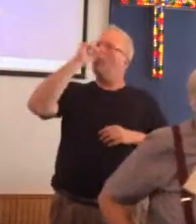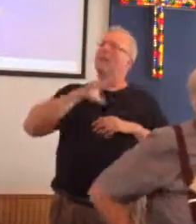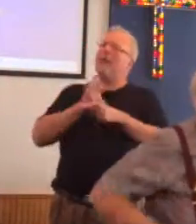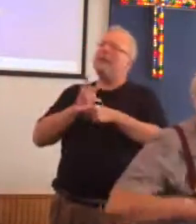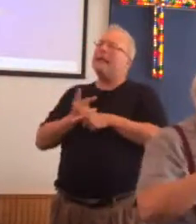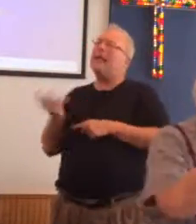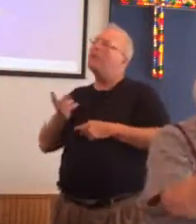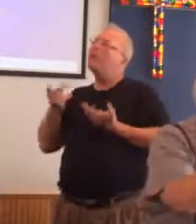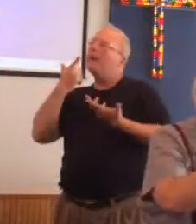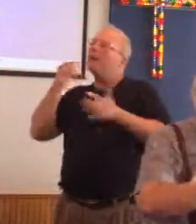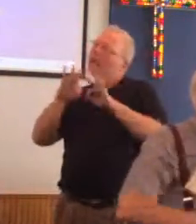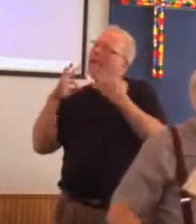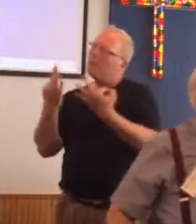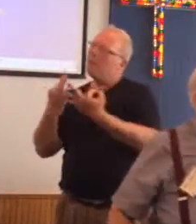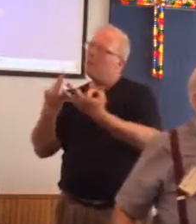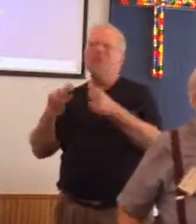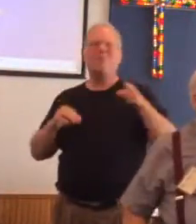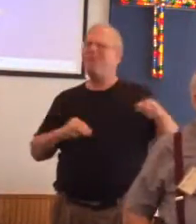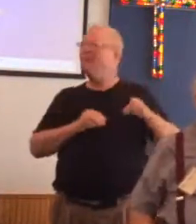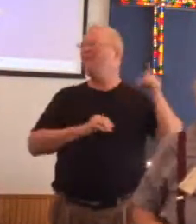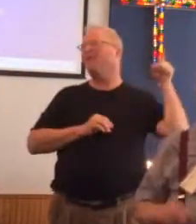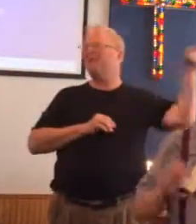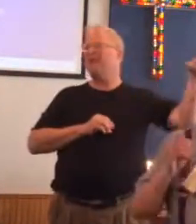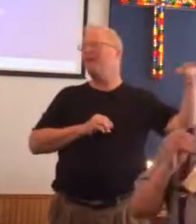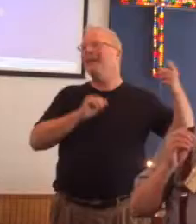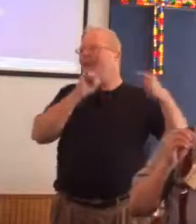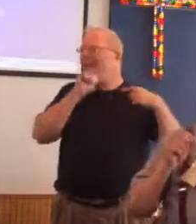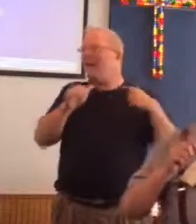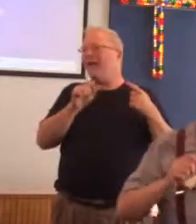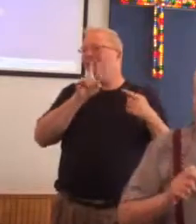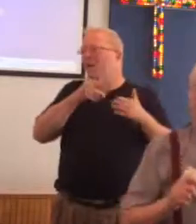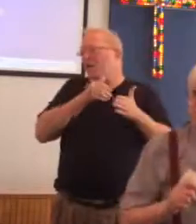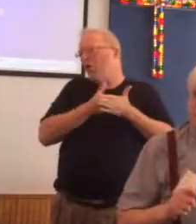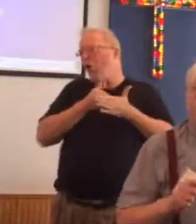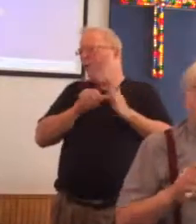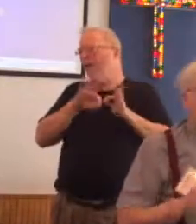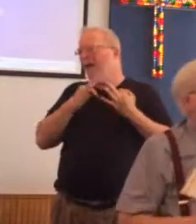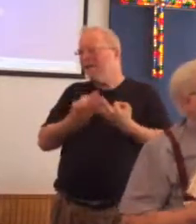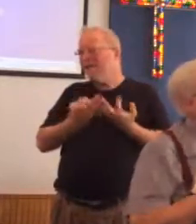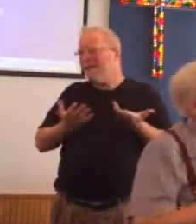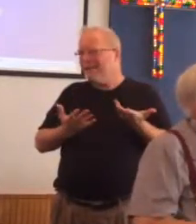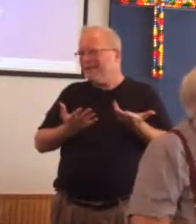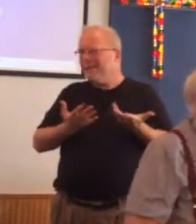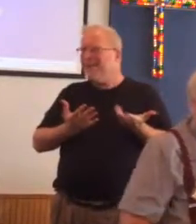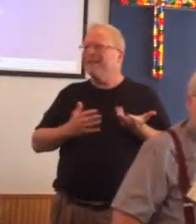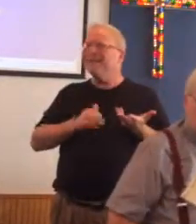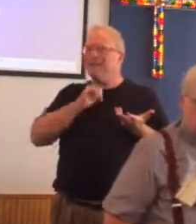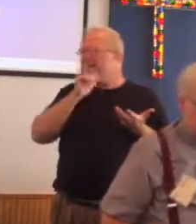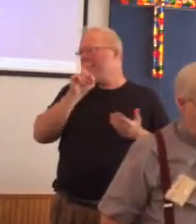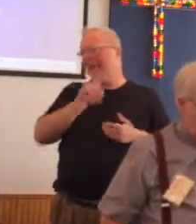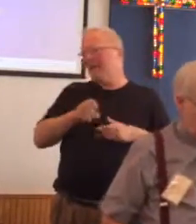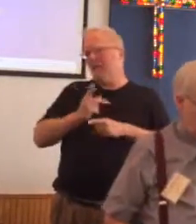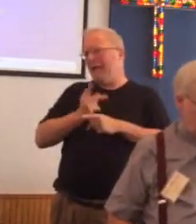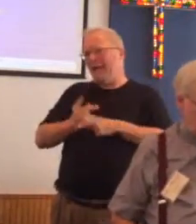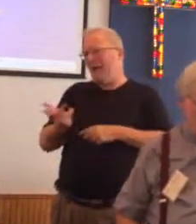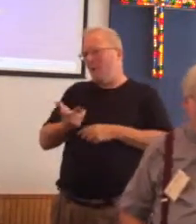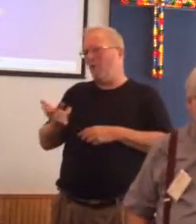appears that Boaz was a responsible member of the community.